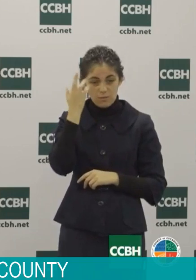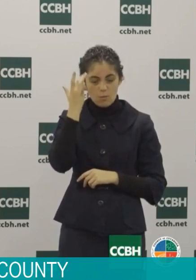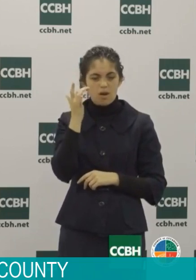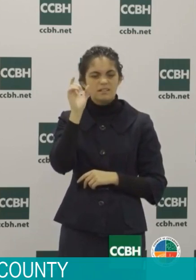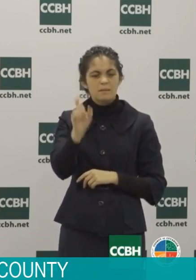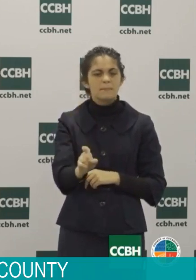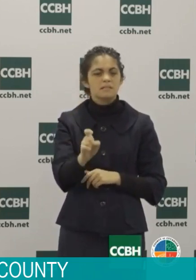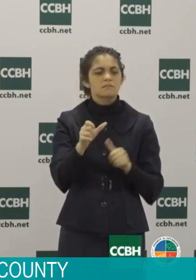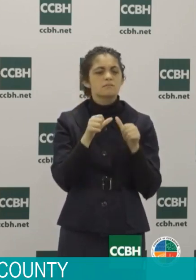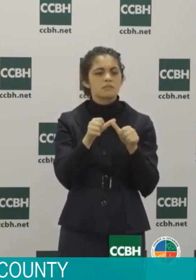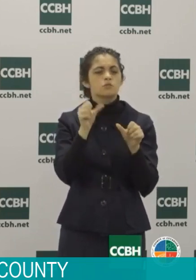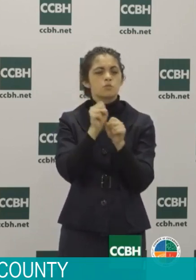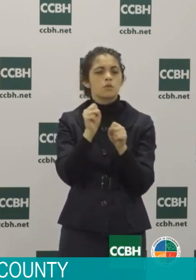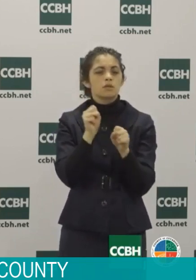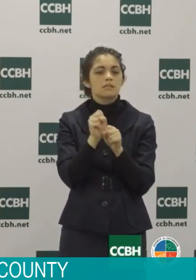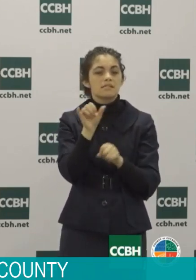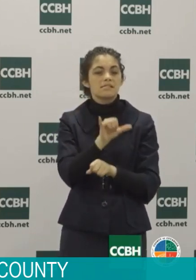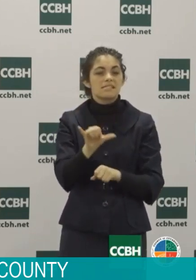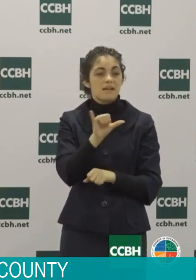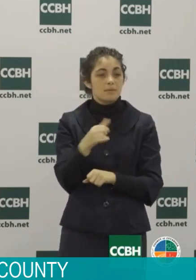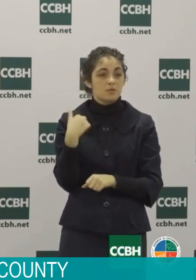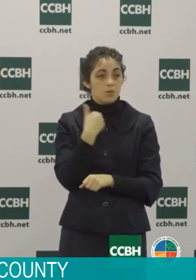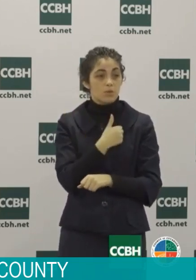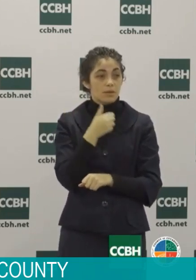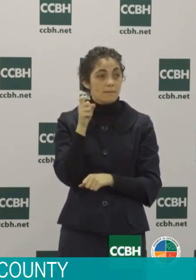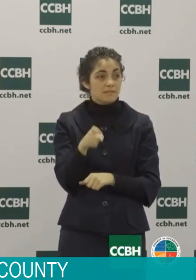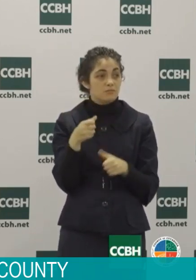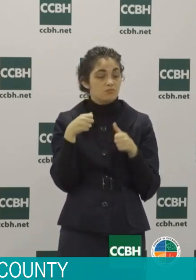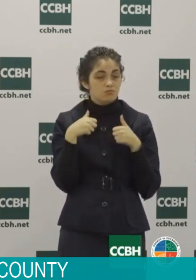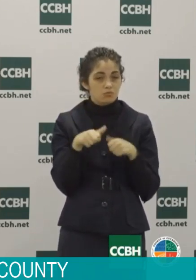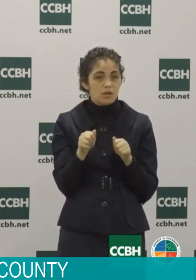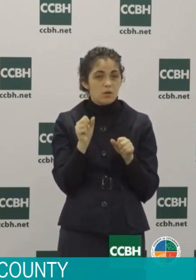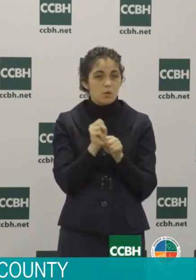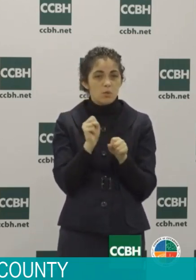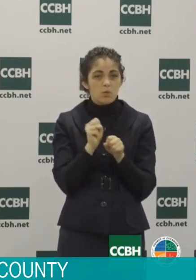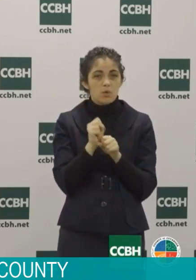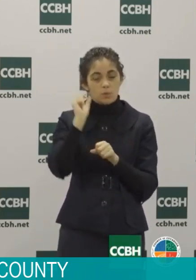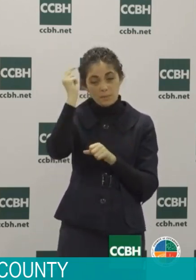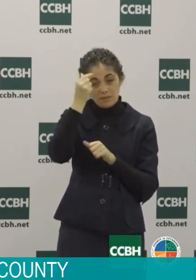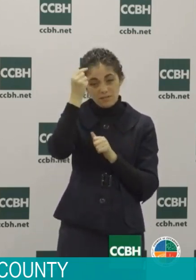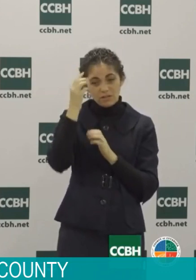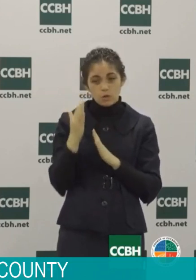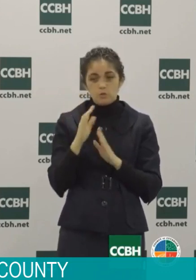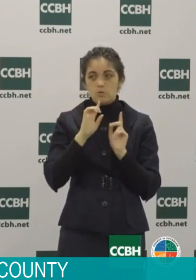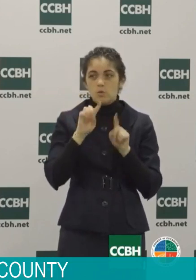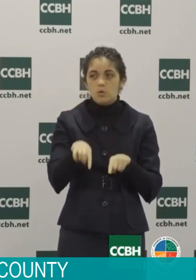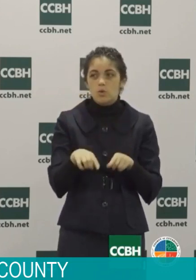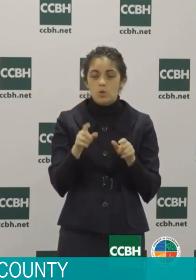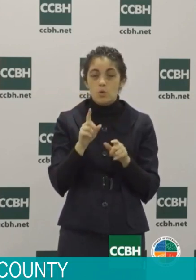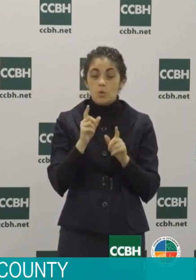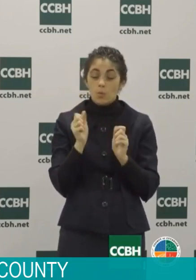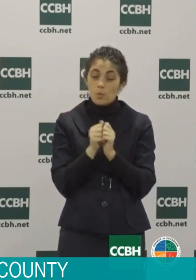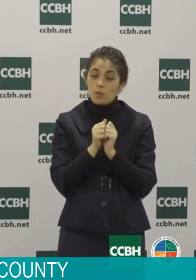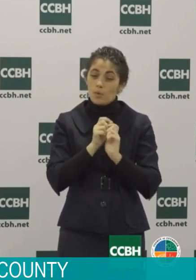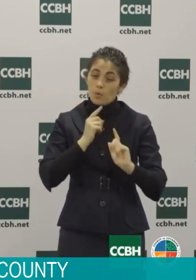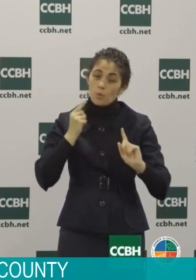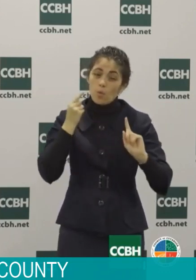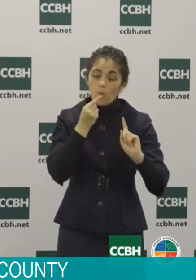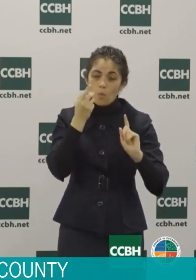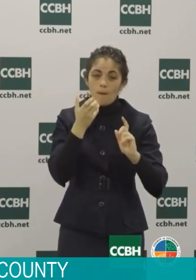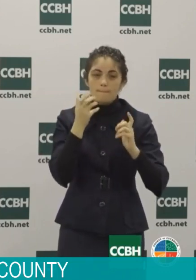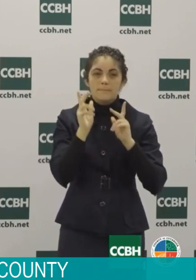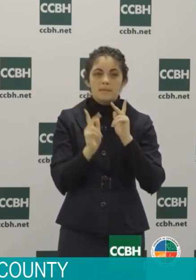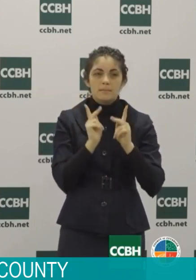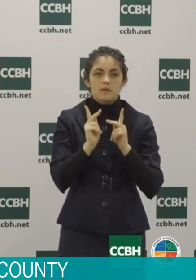qualify. And in the same way that we're sincere about trying to work through the governor's order with the real goal of getting